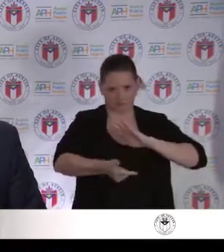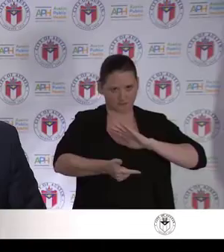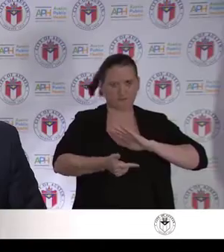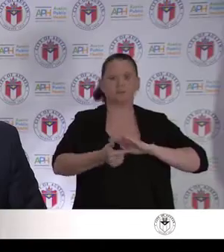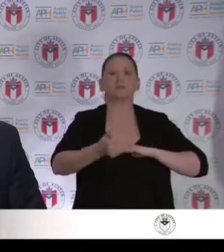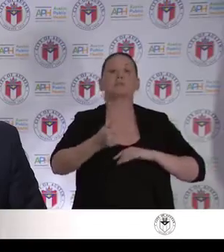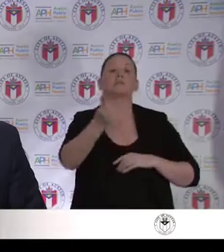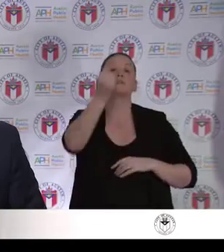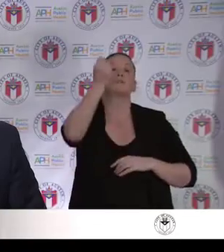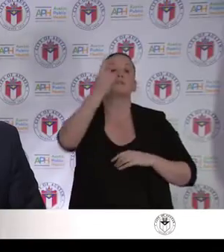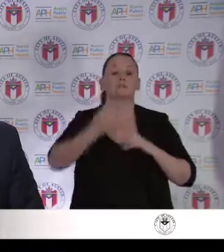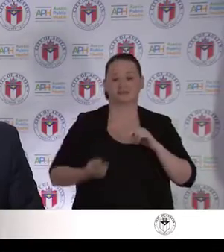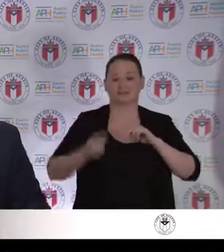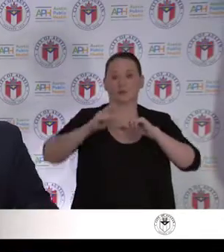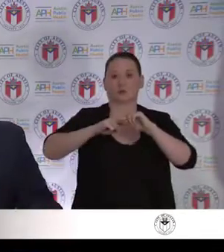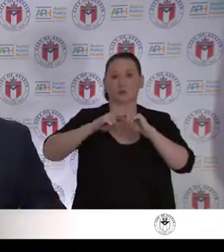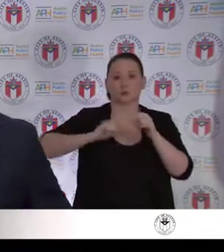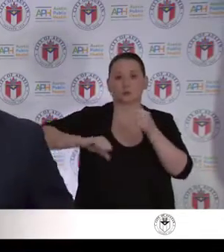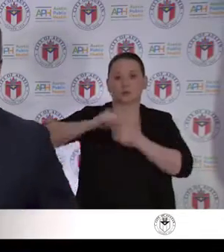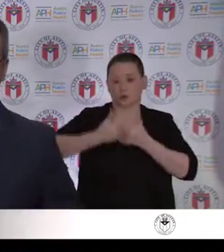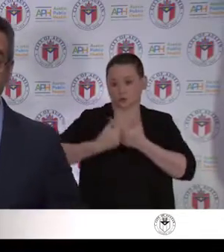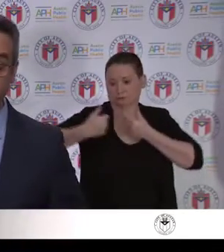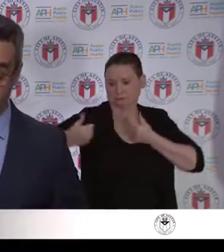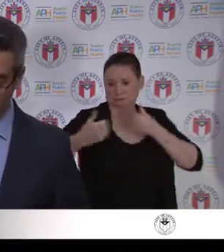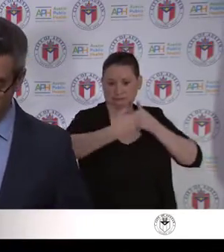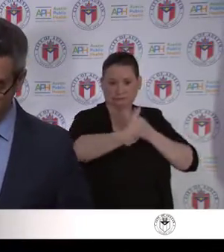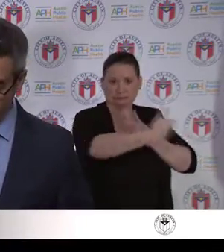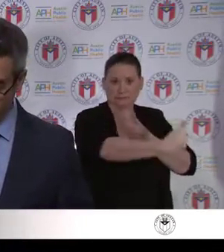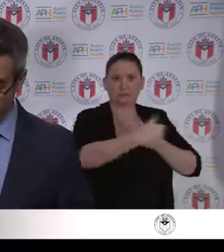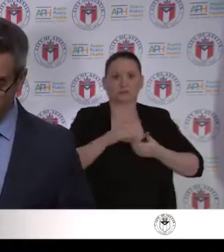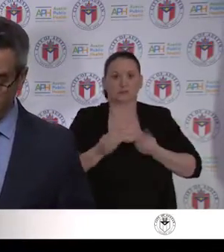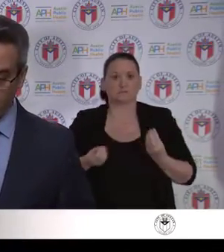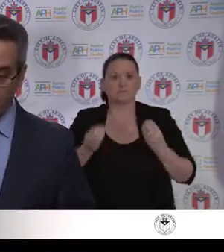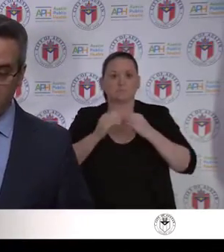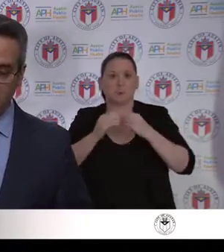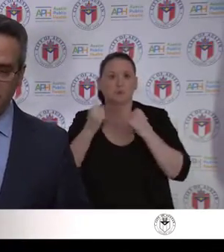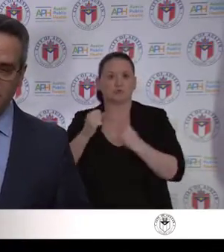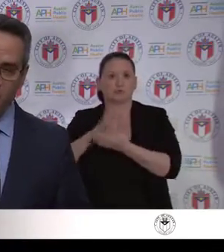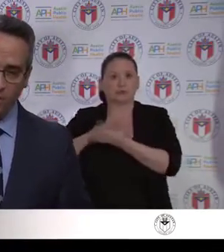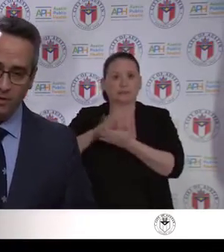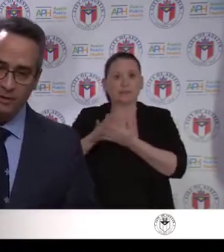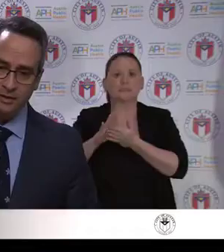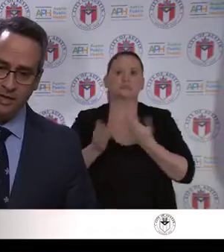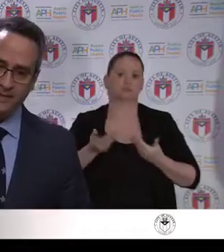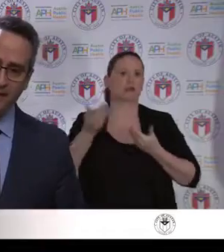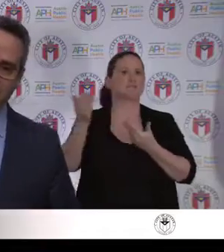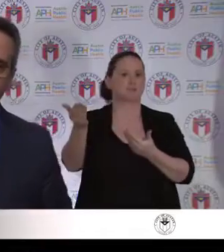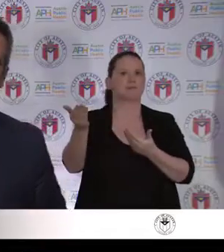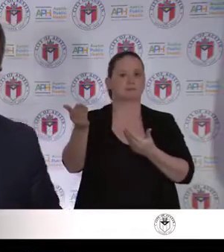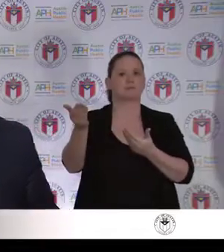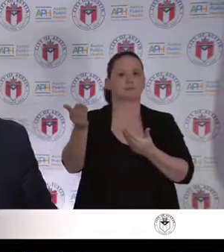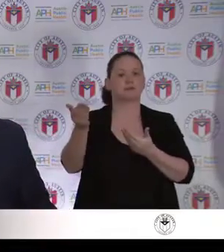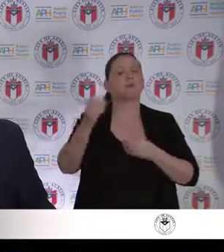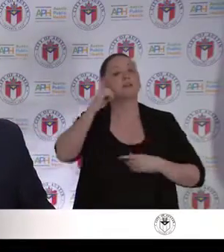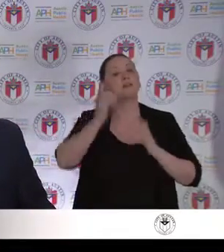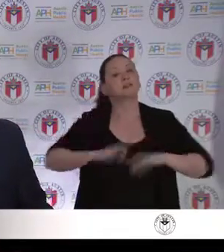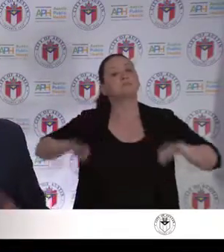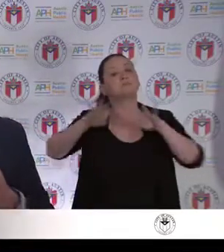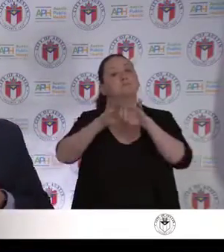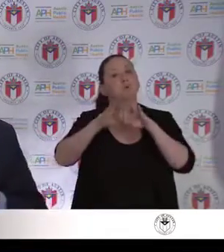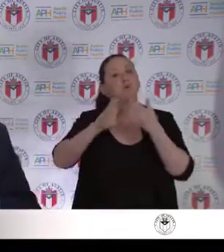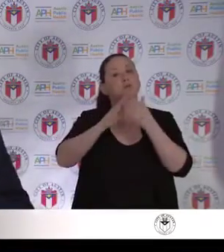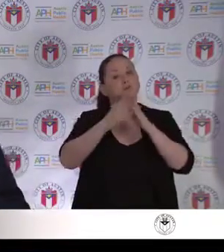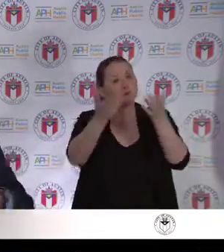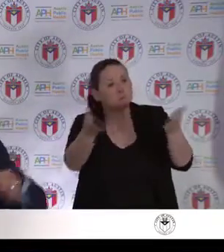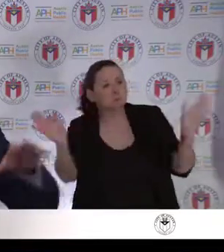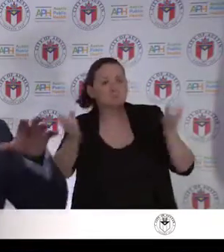social distancing and frequent cleaning are strongly recommended. And it's important, I think, that the community really understand